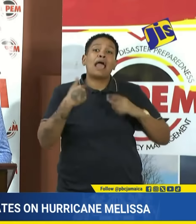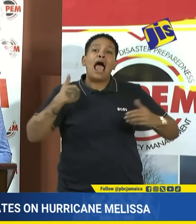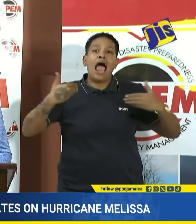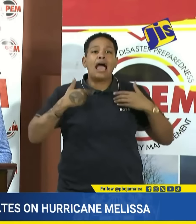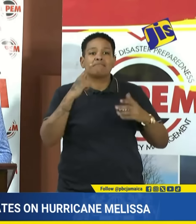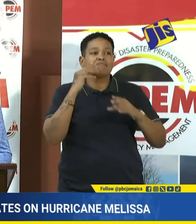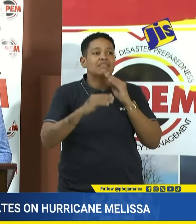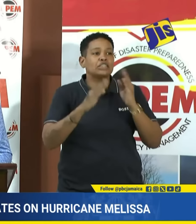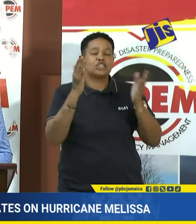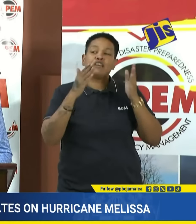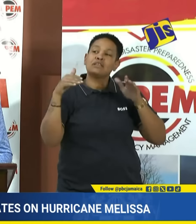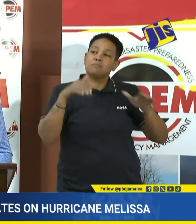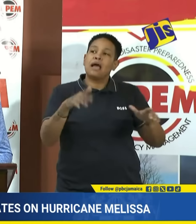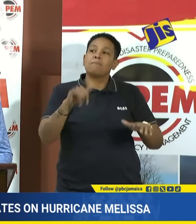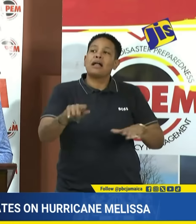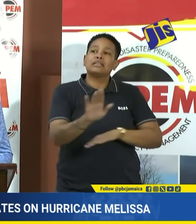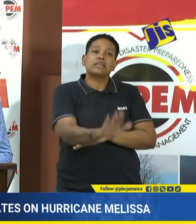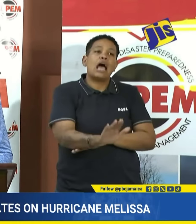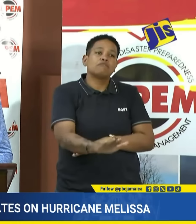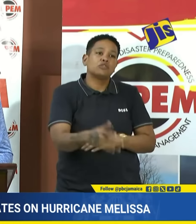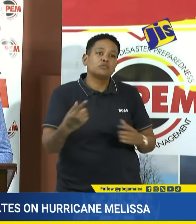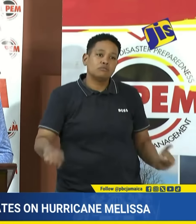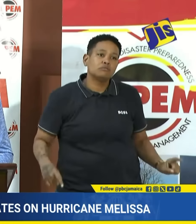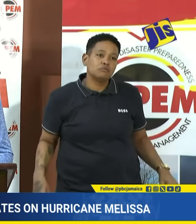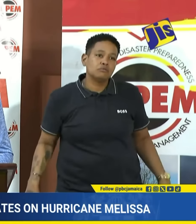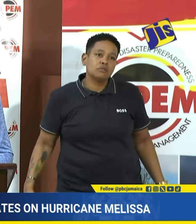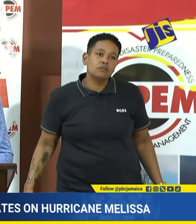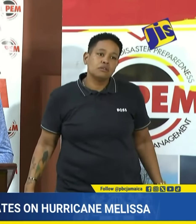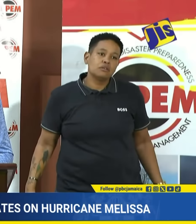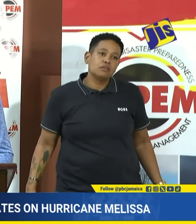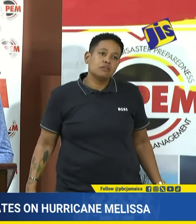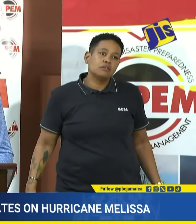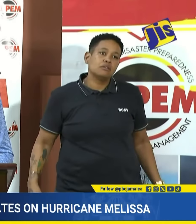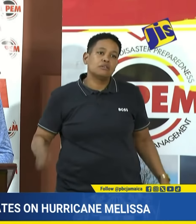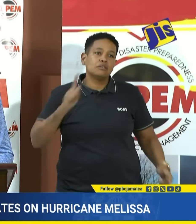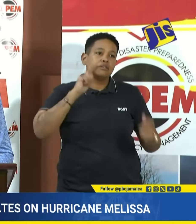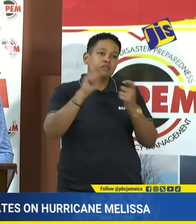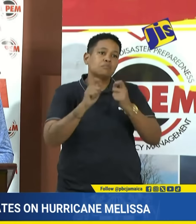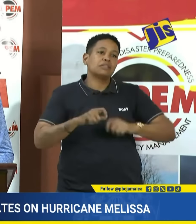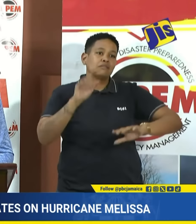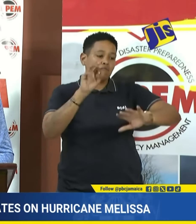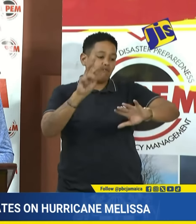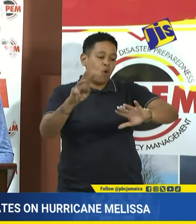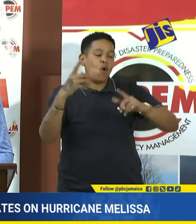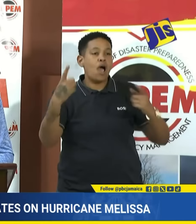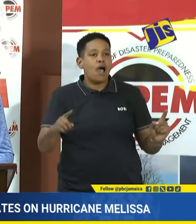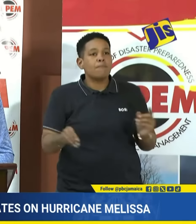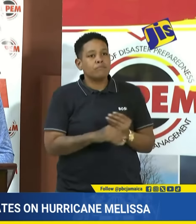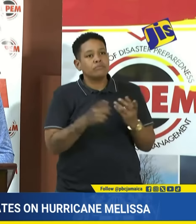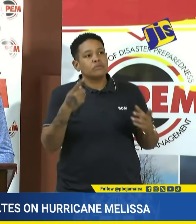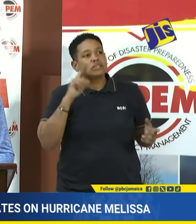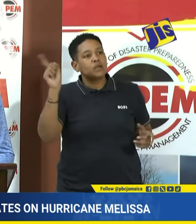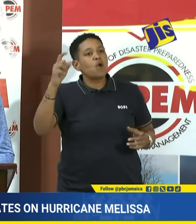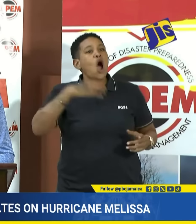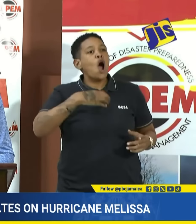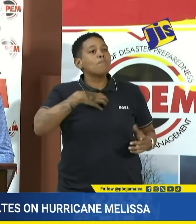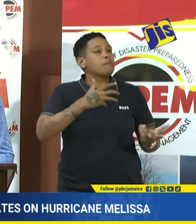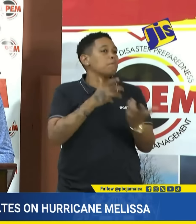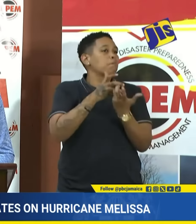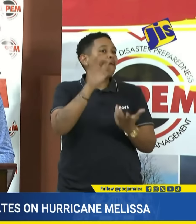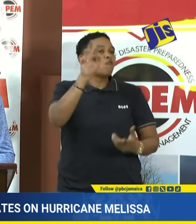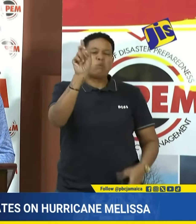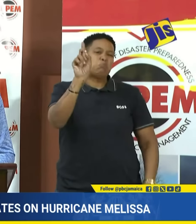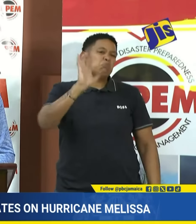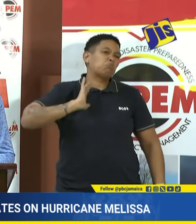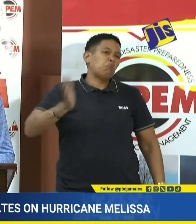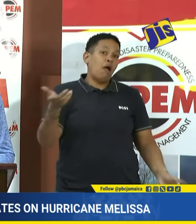have the service back up by this afternoon. Okay, but what time? So specific to Flow, that's where the complaints are coming